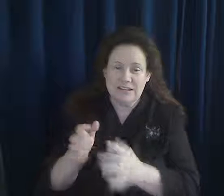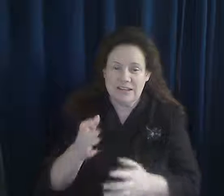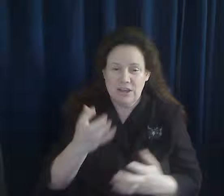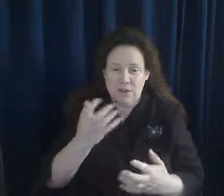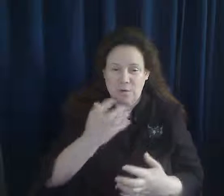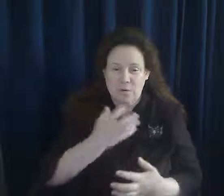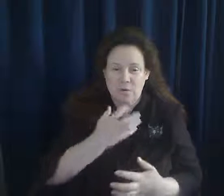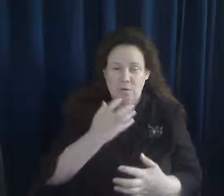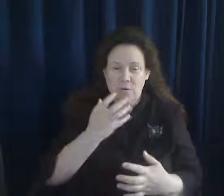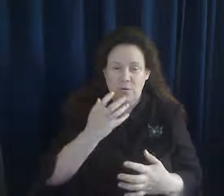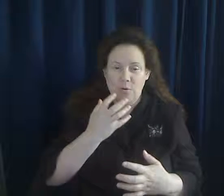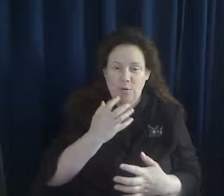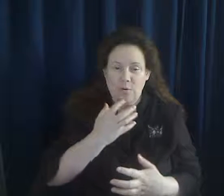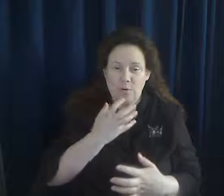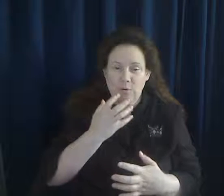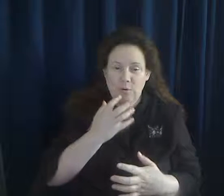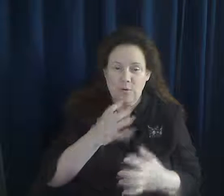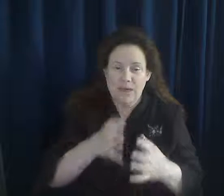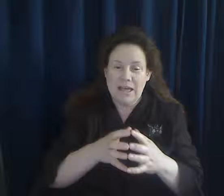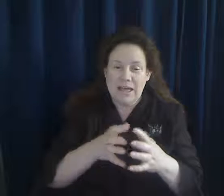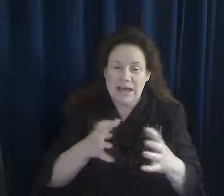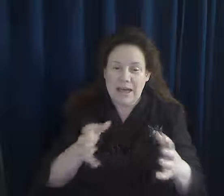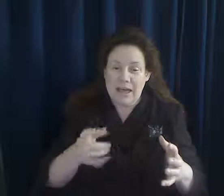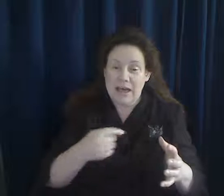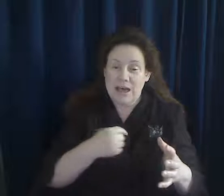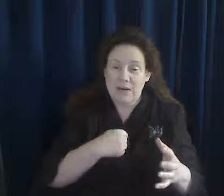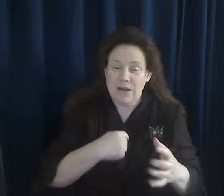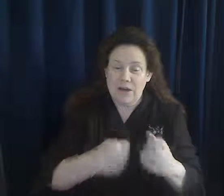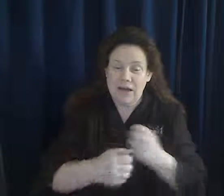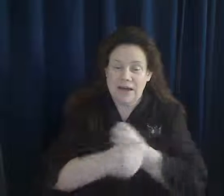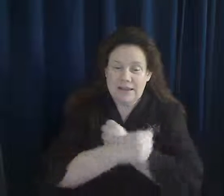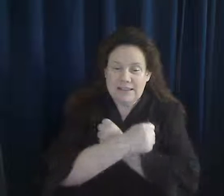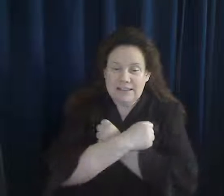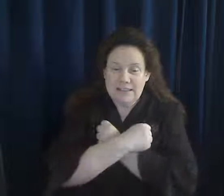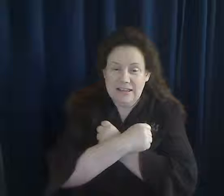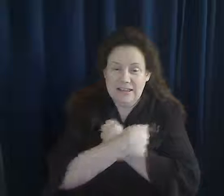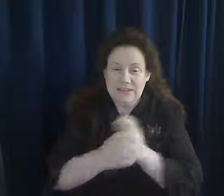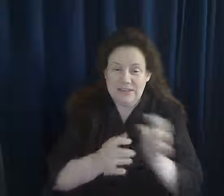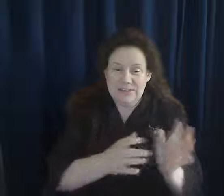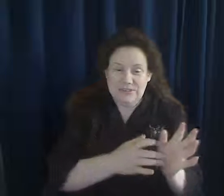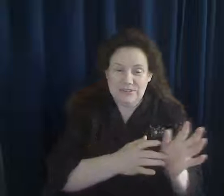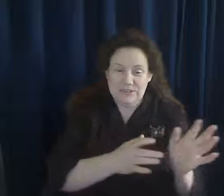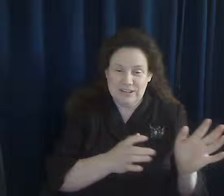Jesus. Oh, how I love